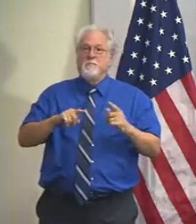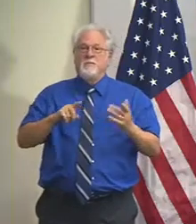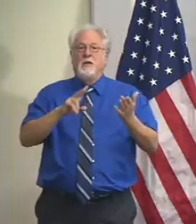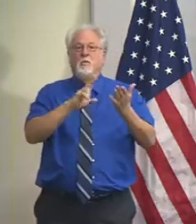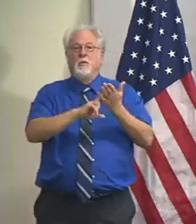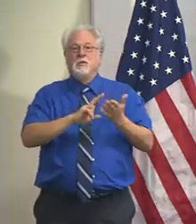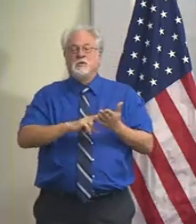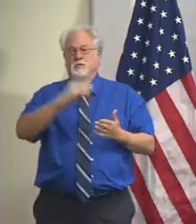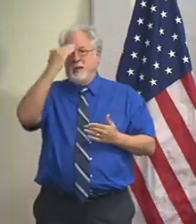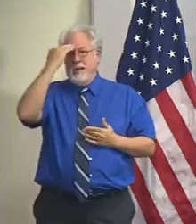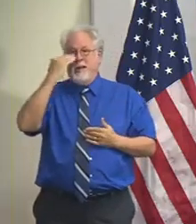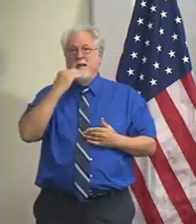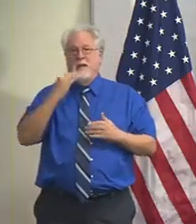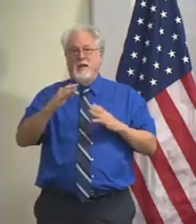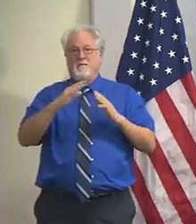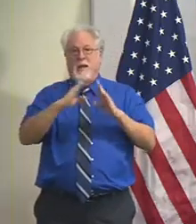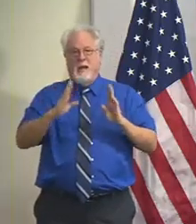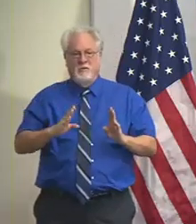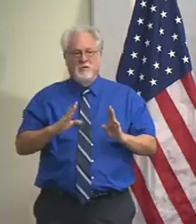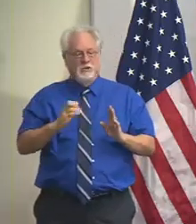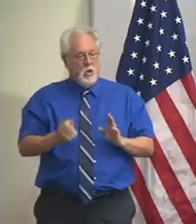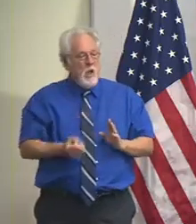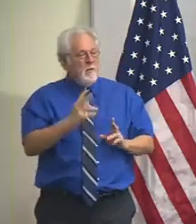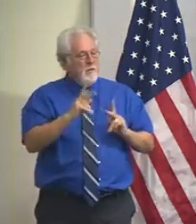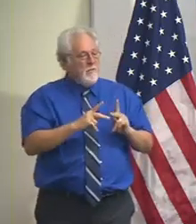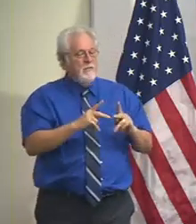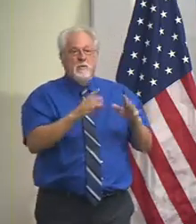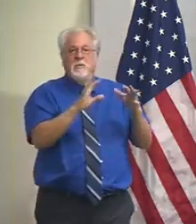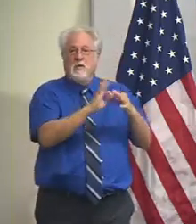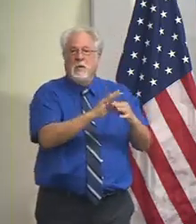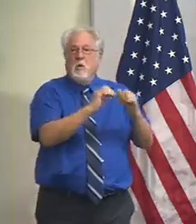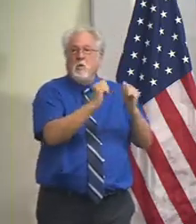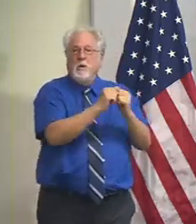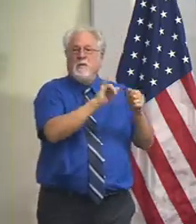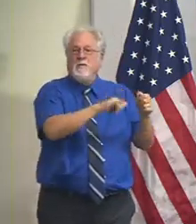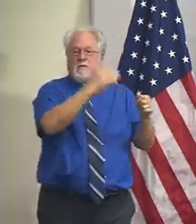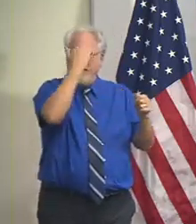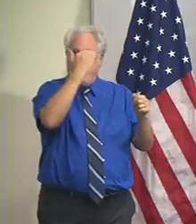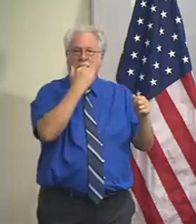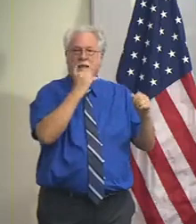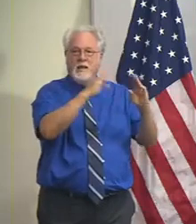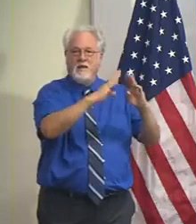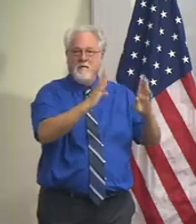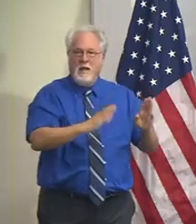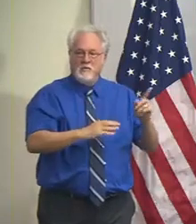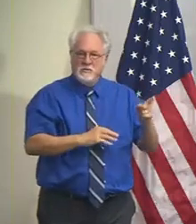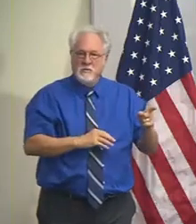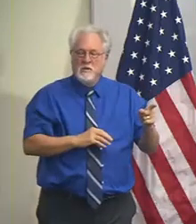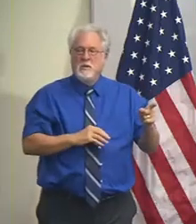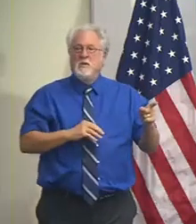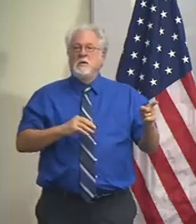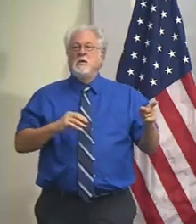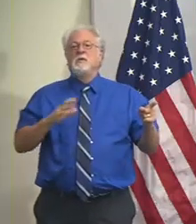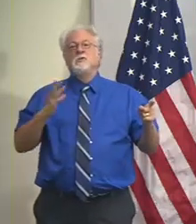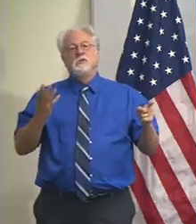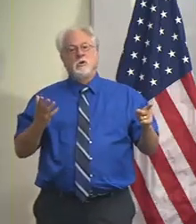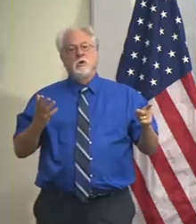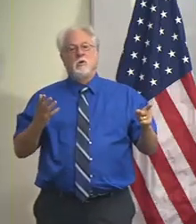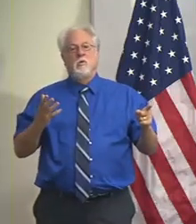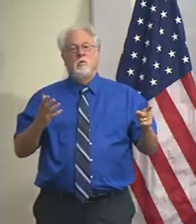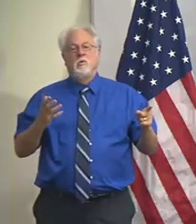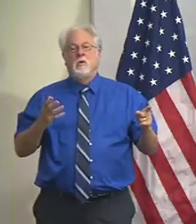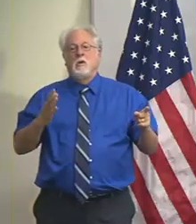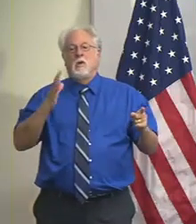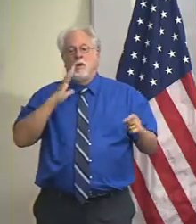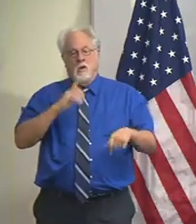of households. So now we're trying to figure out how many other Louisianans are with those heads of households. And so this is going to